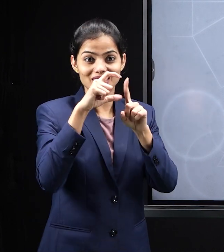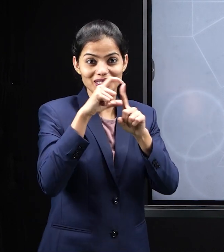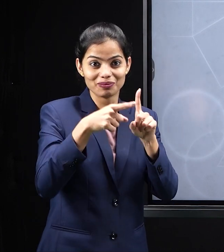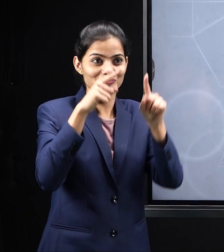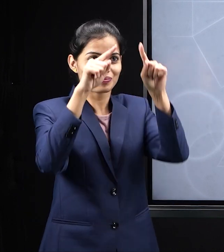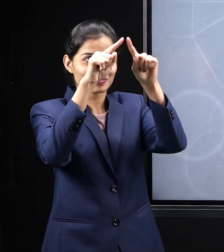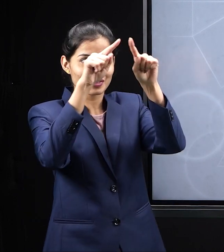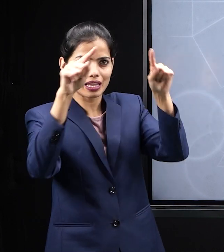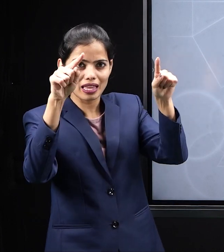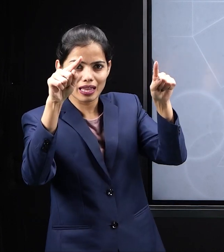diagonals.